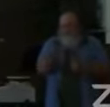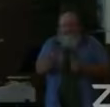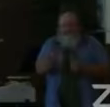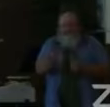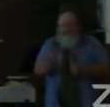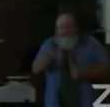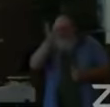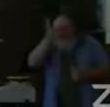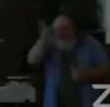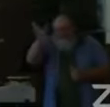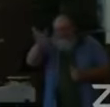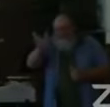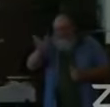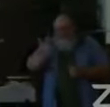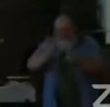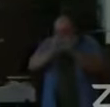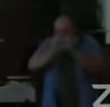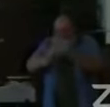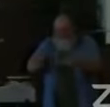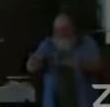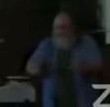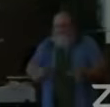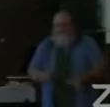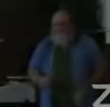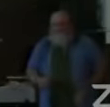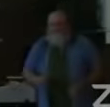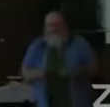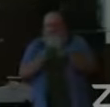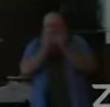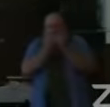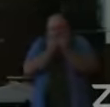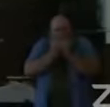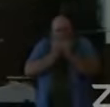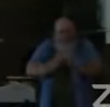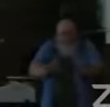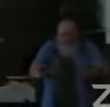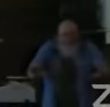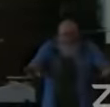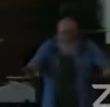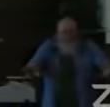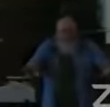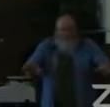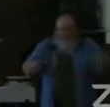you." And with that, he breathed on them and said, "Receive the Holy Spirit."